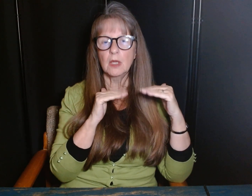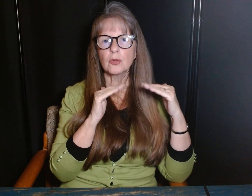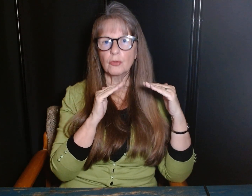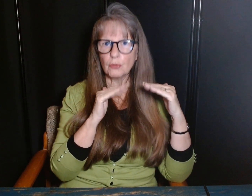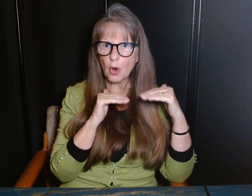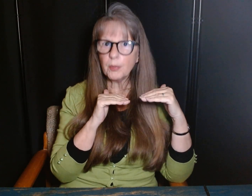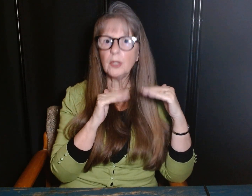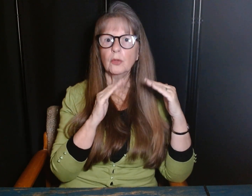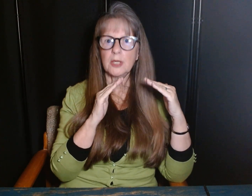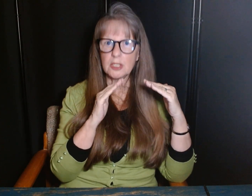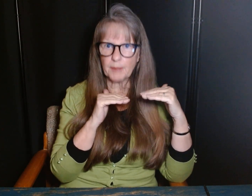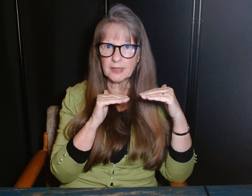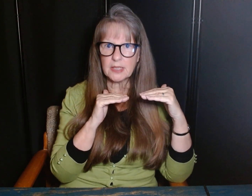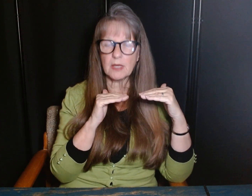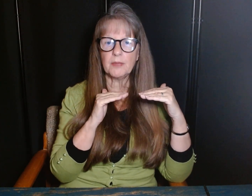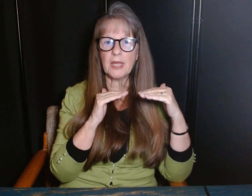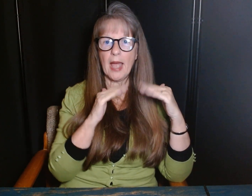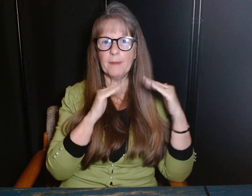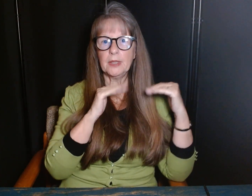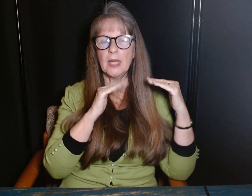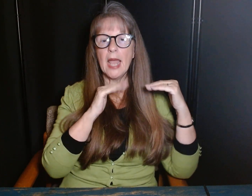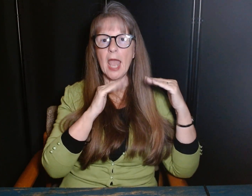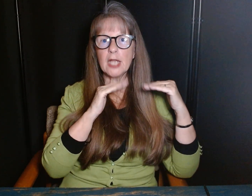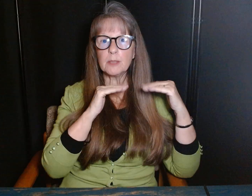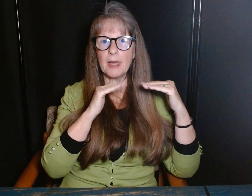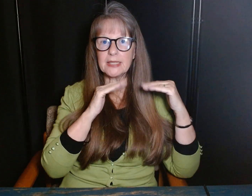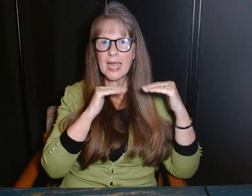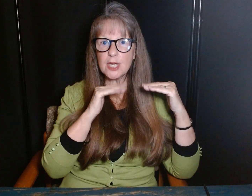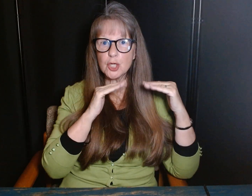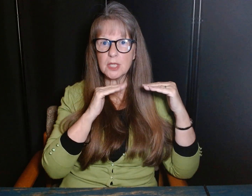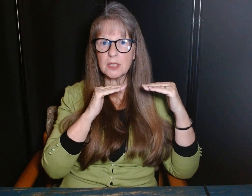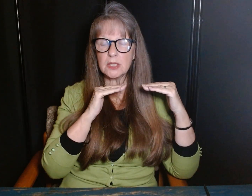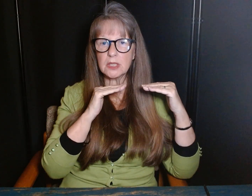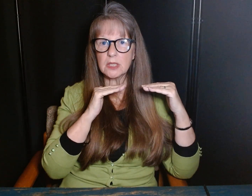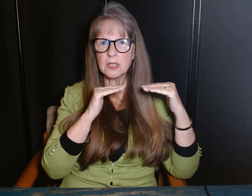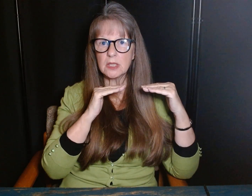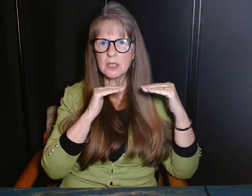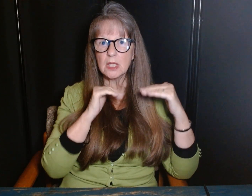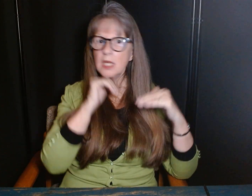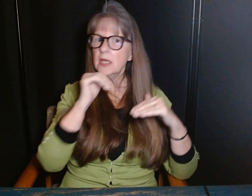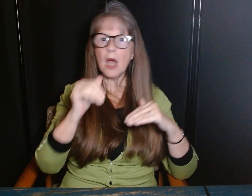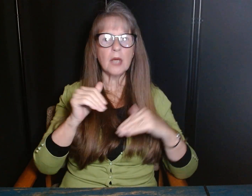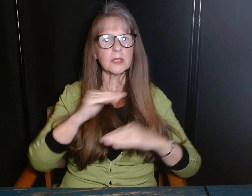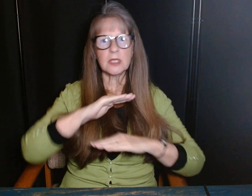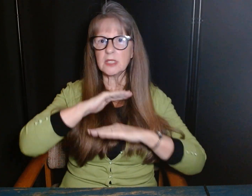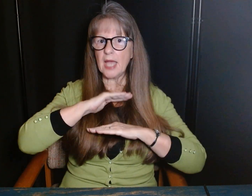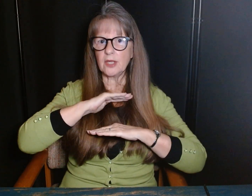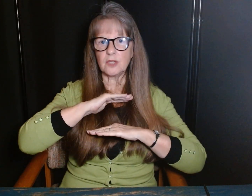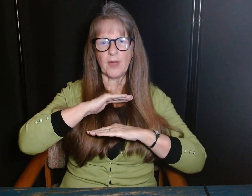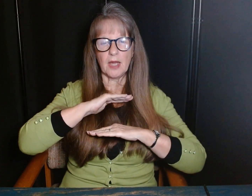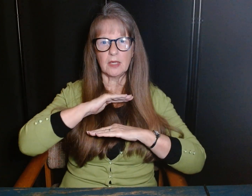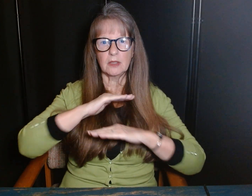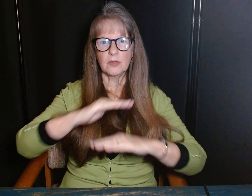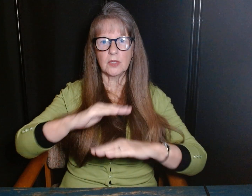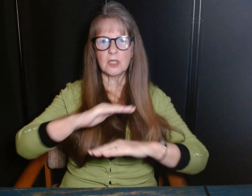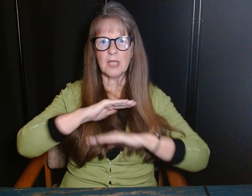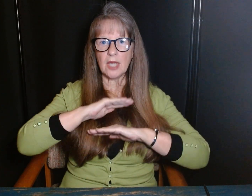you're hoping, you're expecting something to happen. Expectations, not satisfied. This is